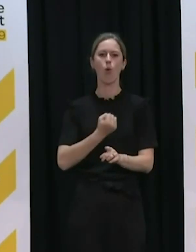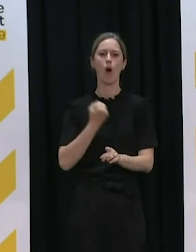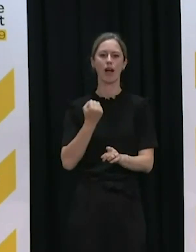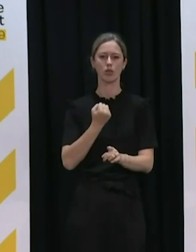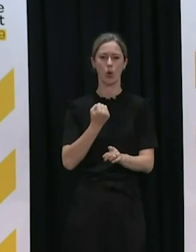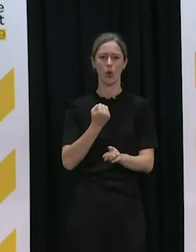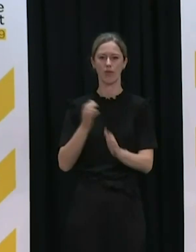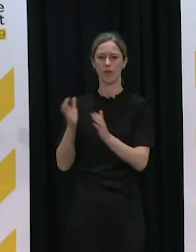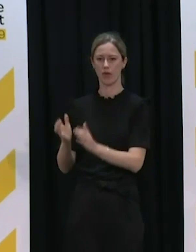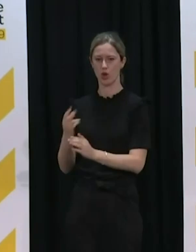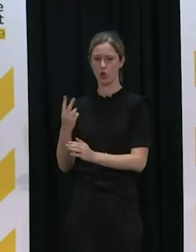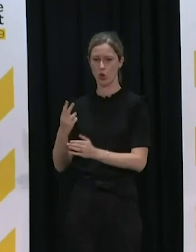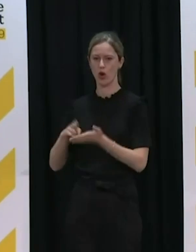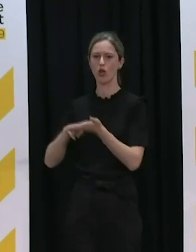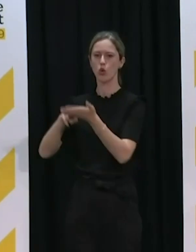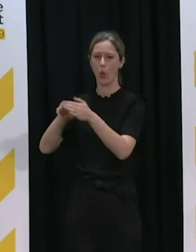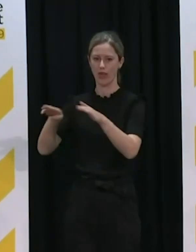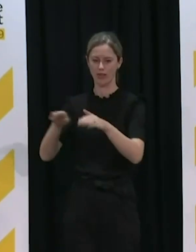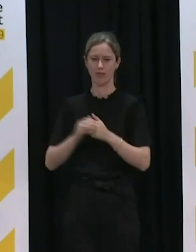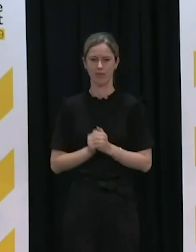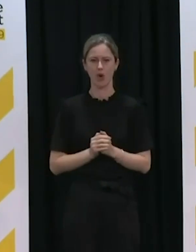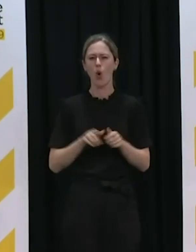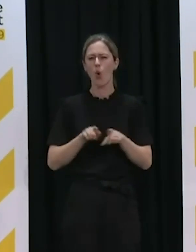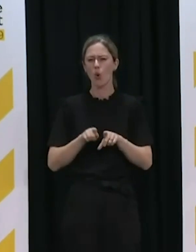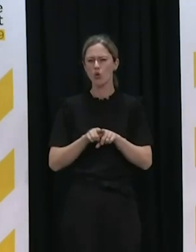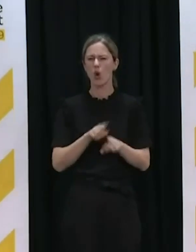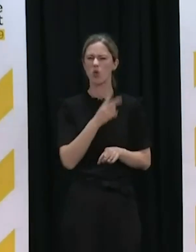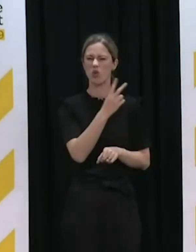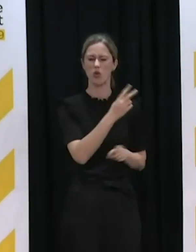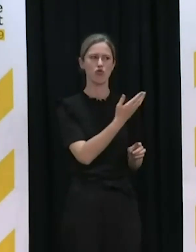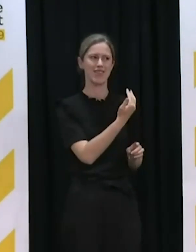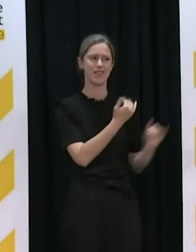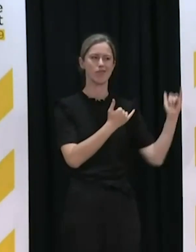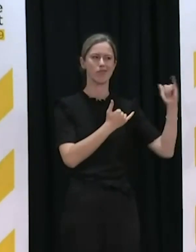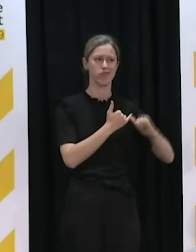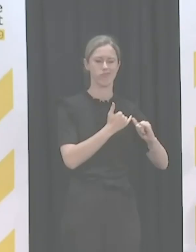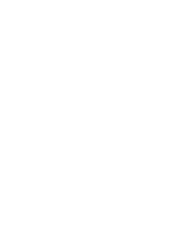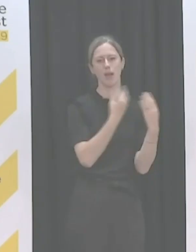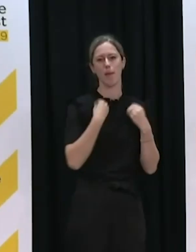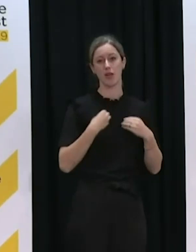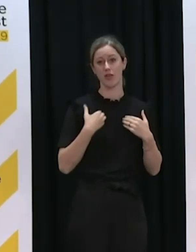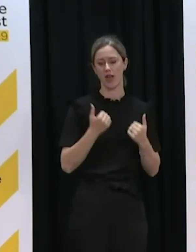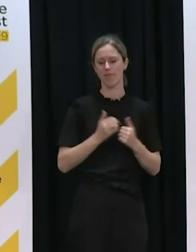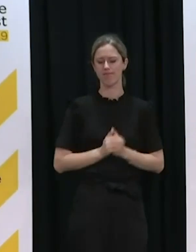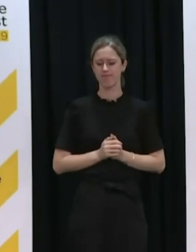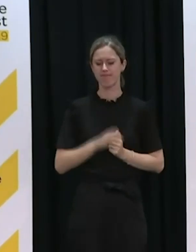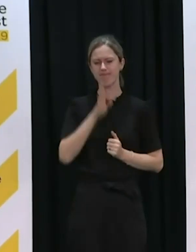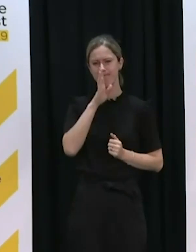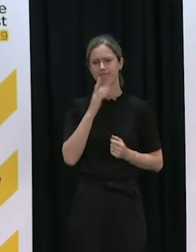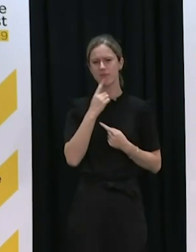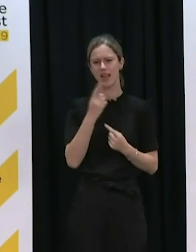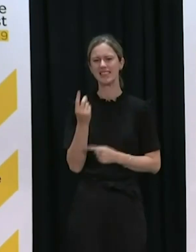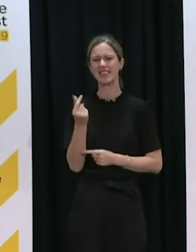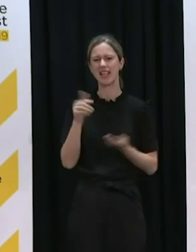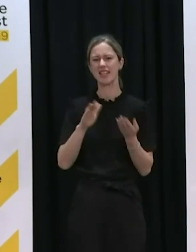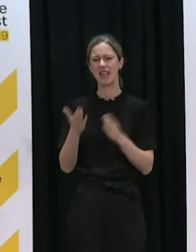Waikato, and 2 are in Northland. We've also got 2 cases in returnees in managed isolation. Sadly reporting a sudden